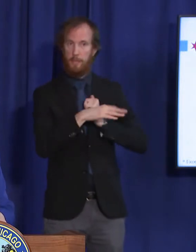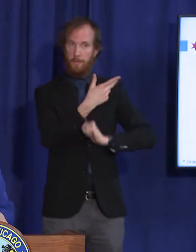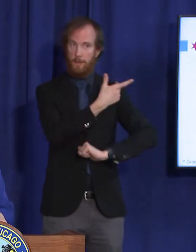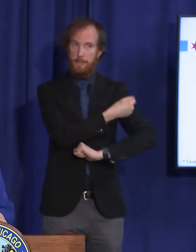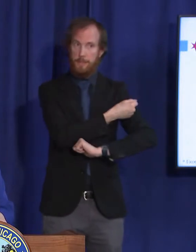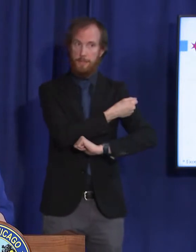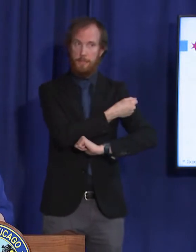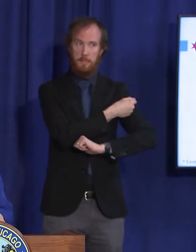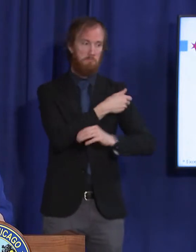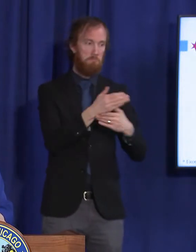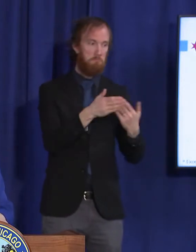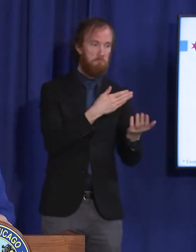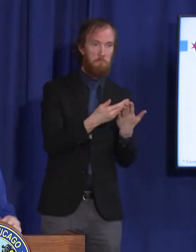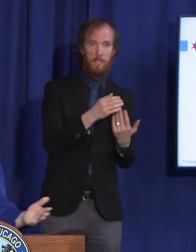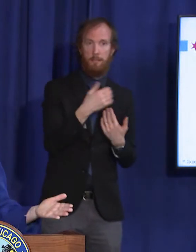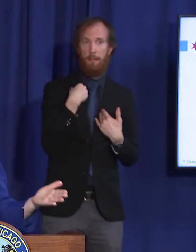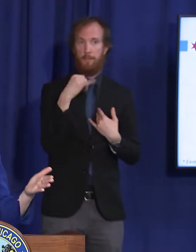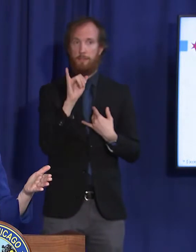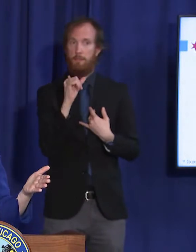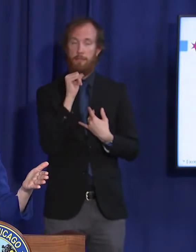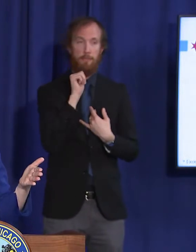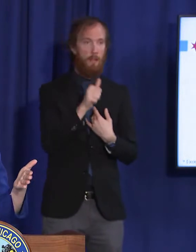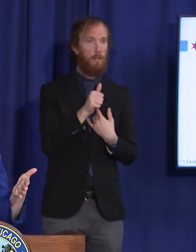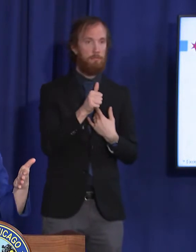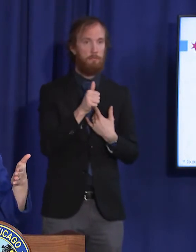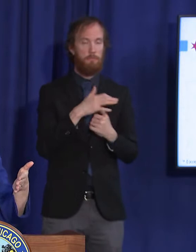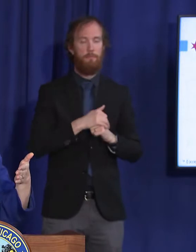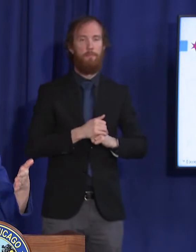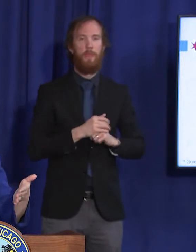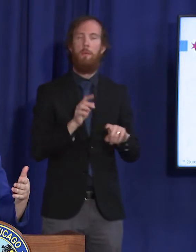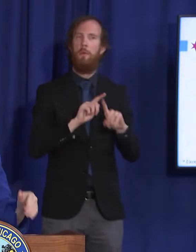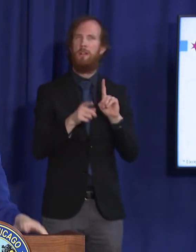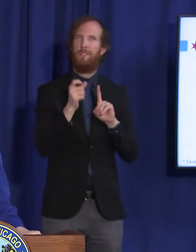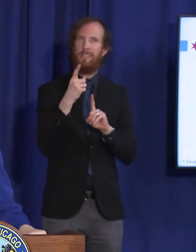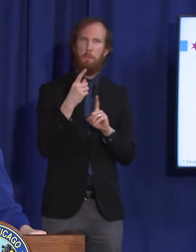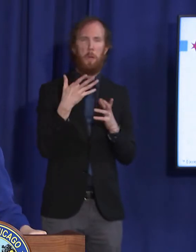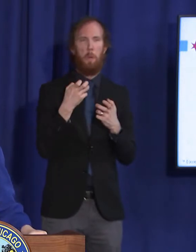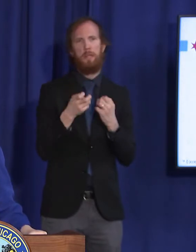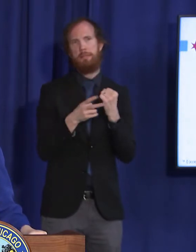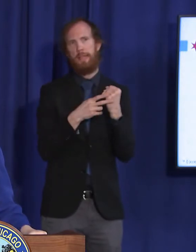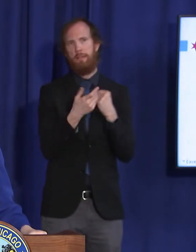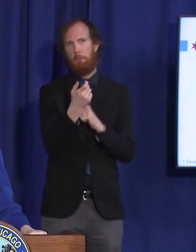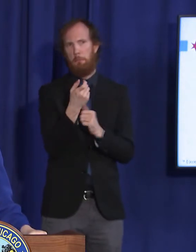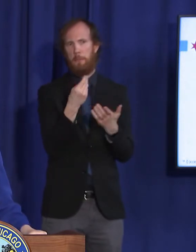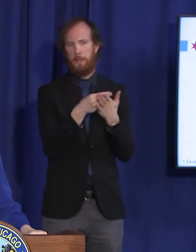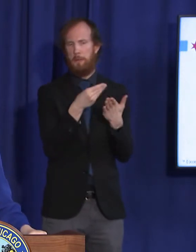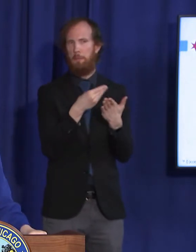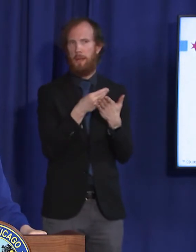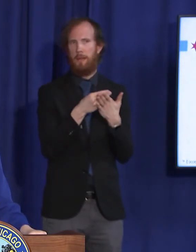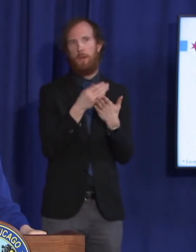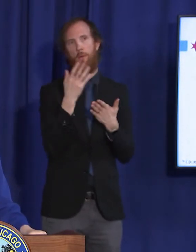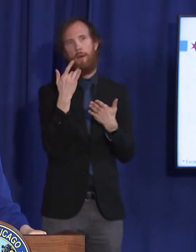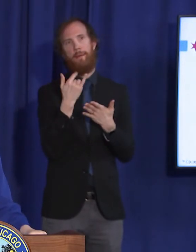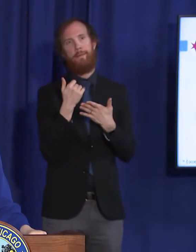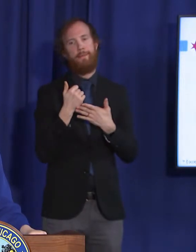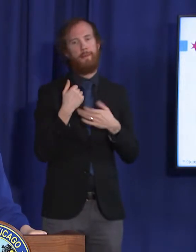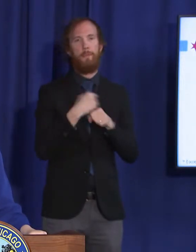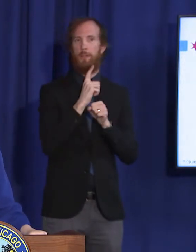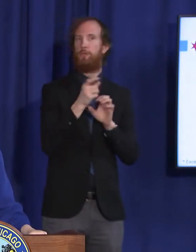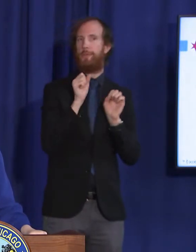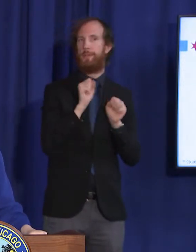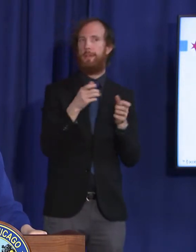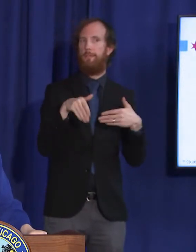example, regardless of whether they're insured. But we're looking to save a little bit of money in other spaces to allow us to make sure we can do